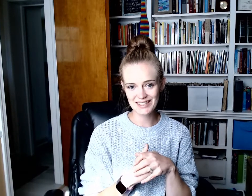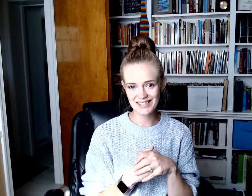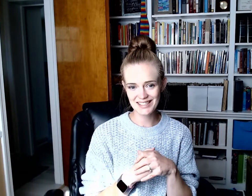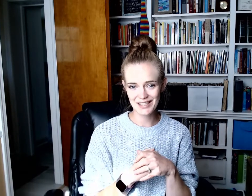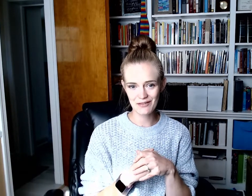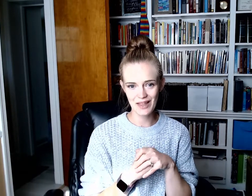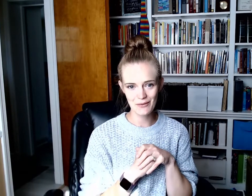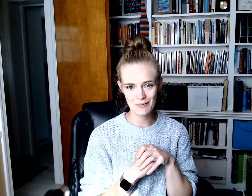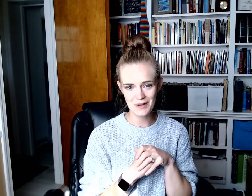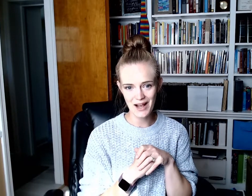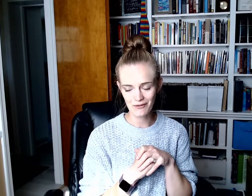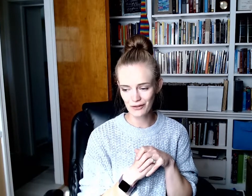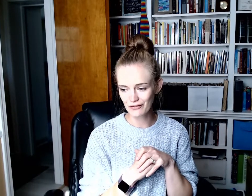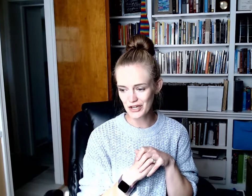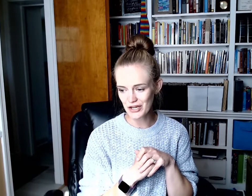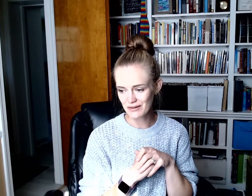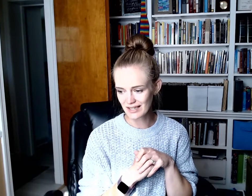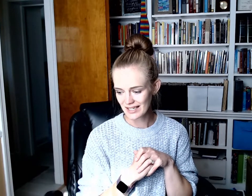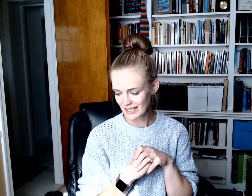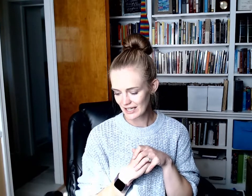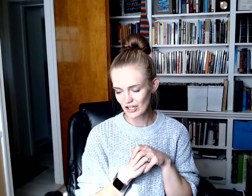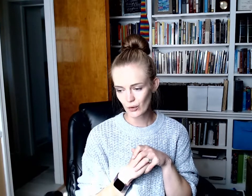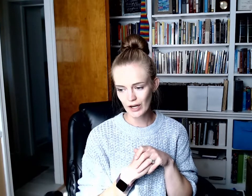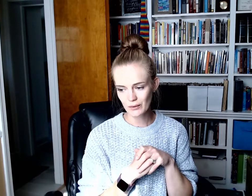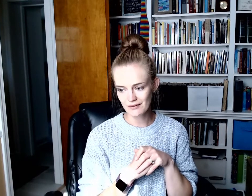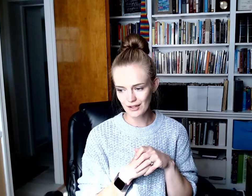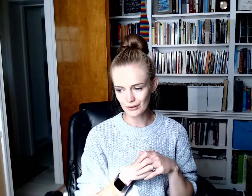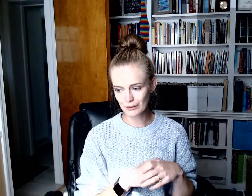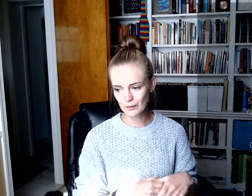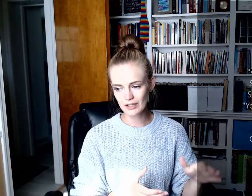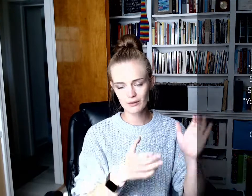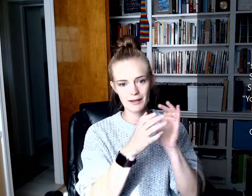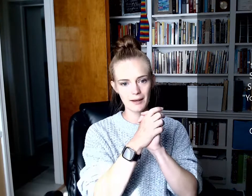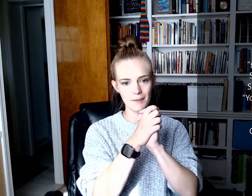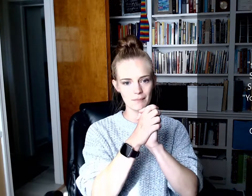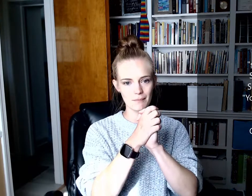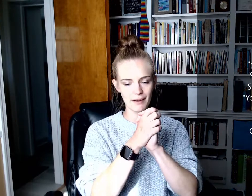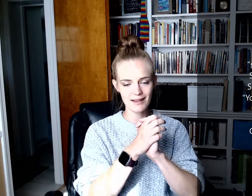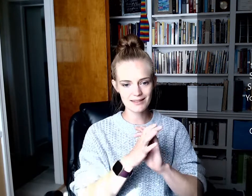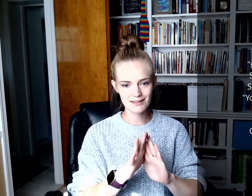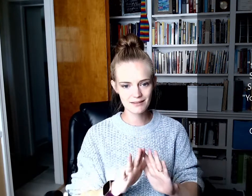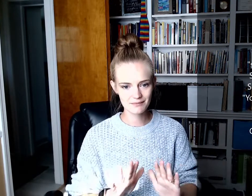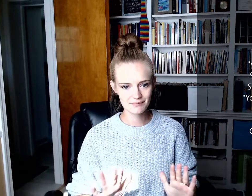this, if that would be helpful for you. Quick review, we are doing peace,